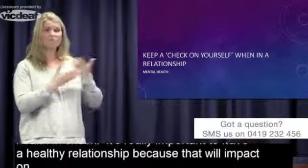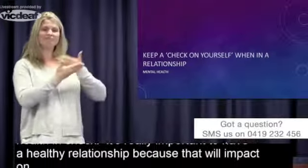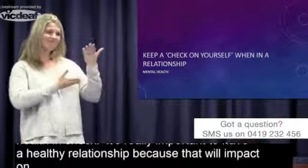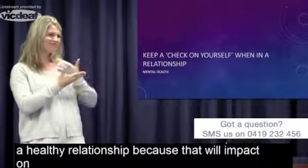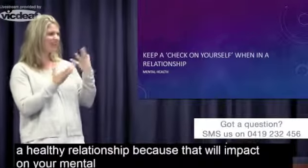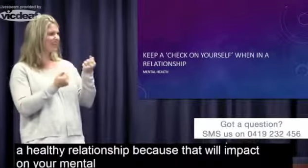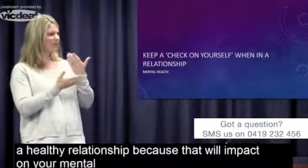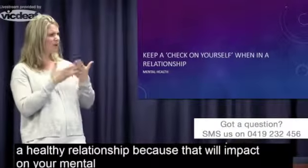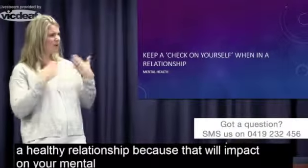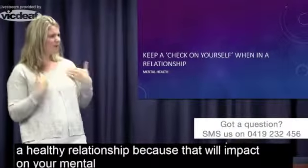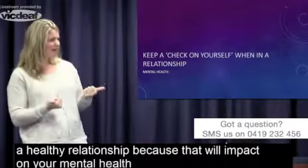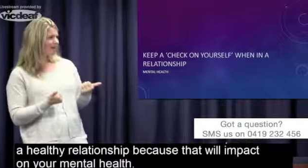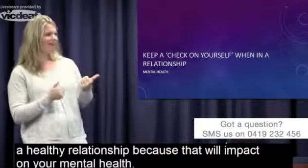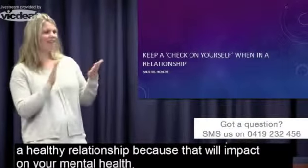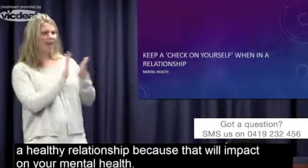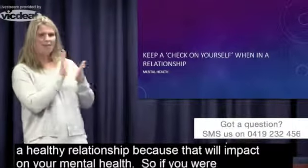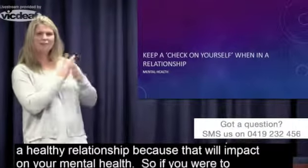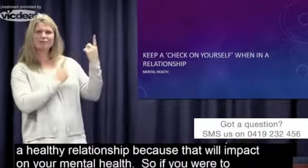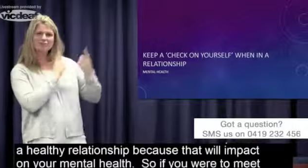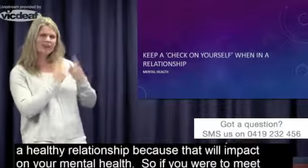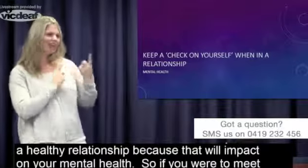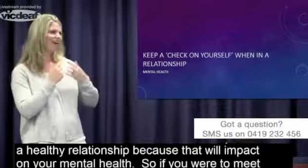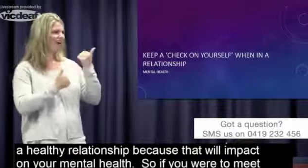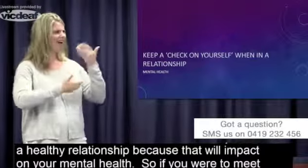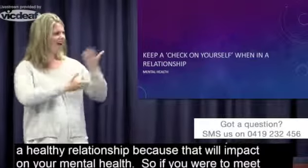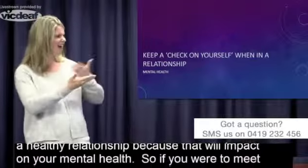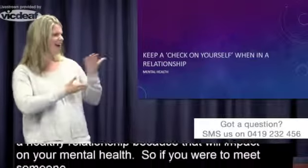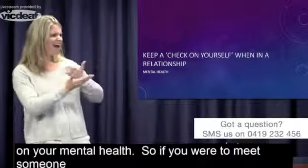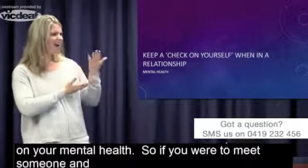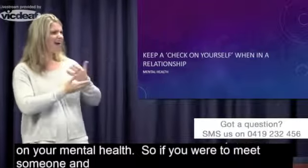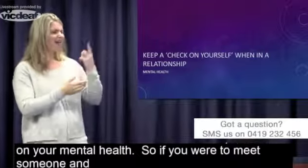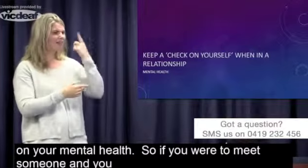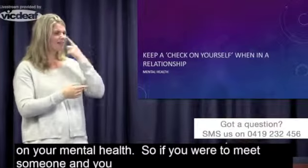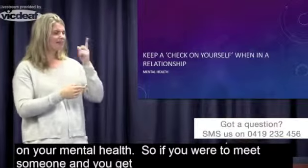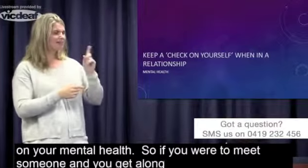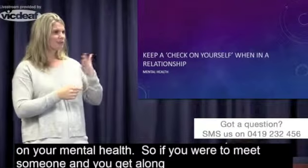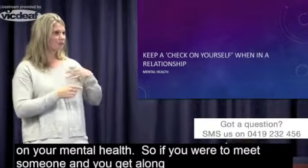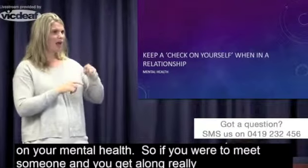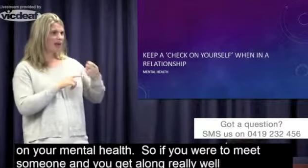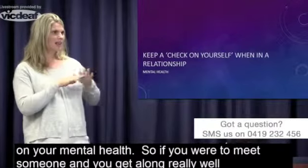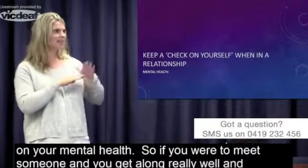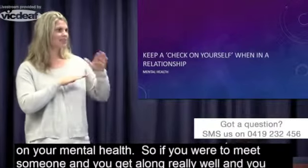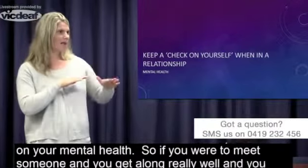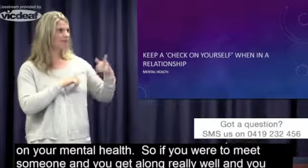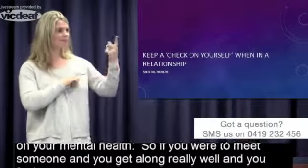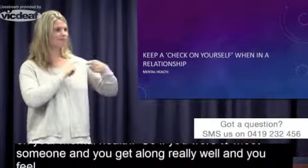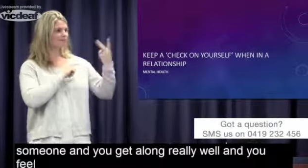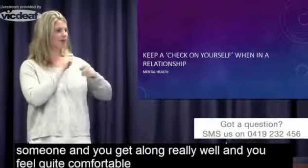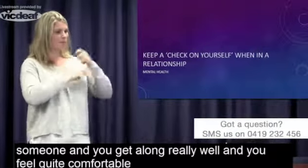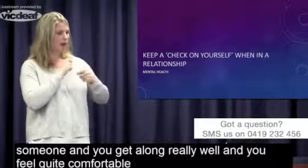So if you were to meet someone and you get along really well and you feel quite comfortable with each other, you might start to think